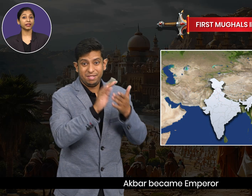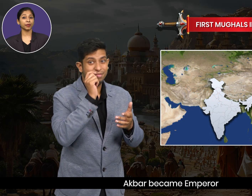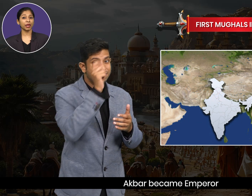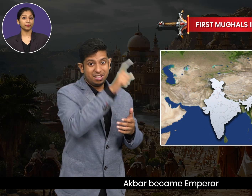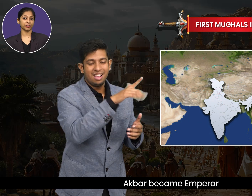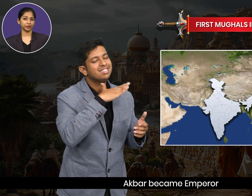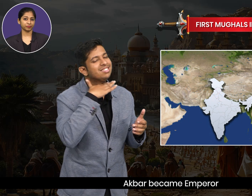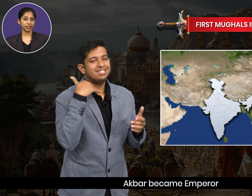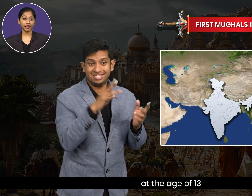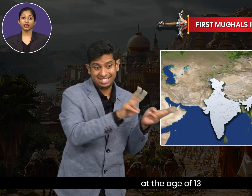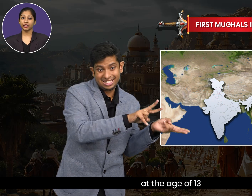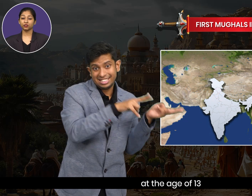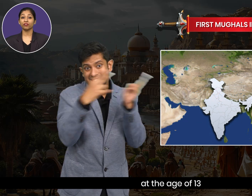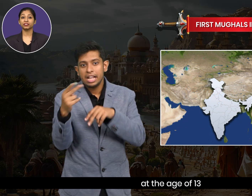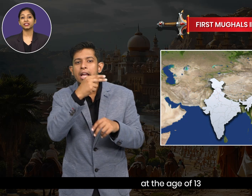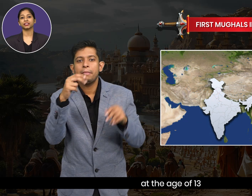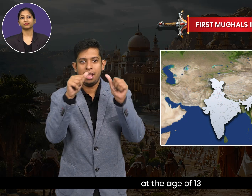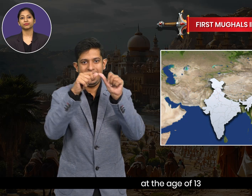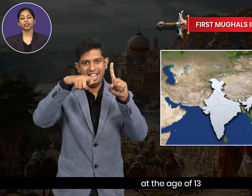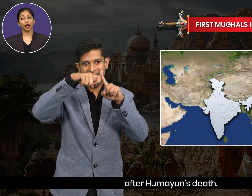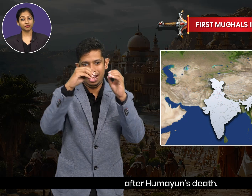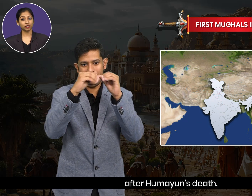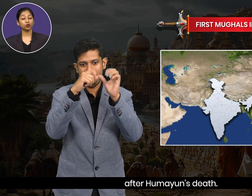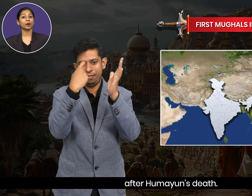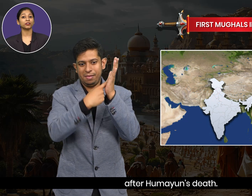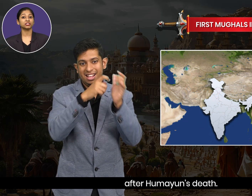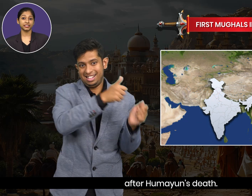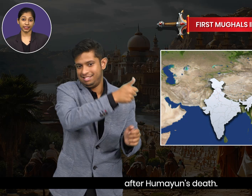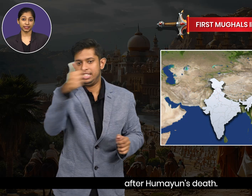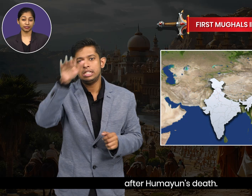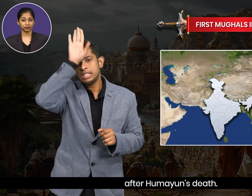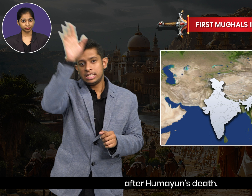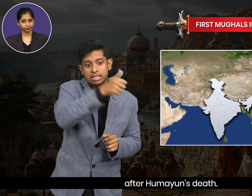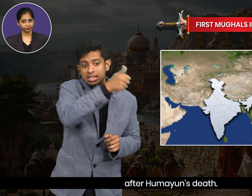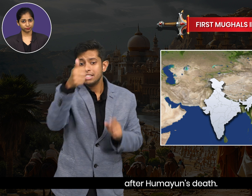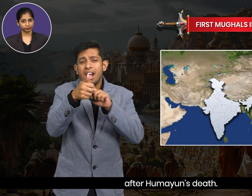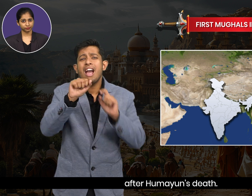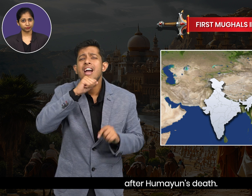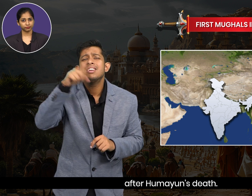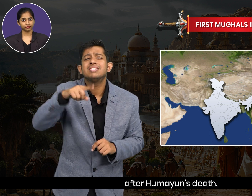Akbar became emperor at the age of 13 after Humayun's death.